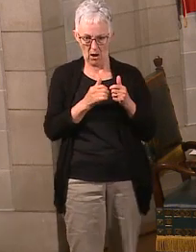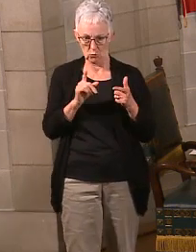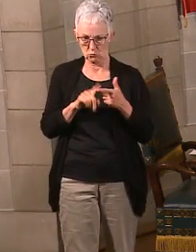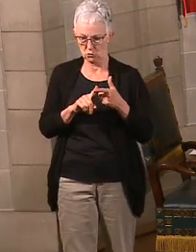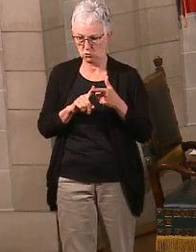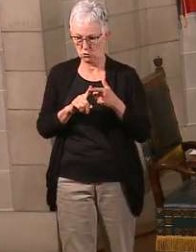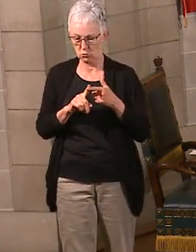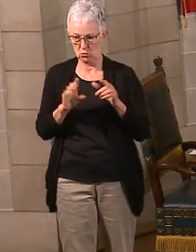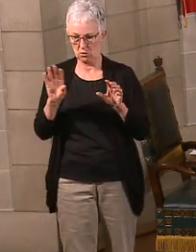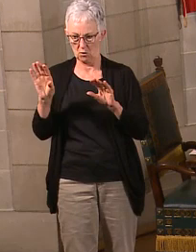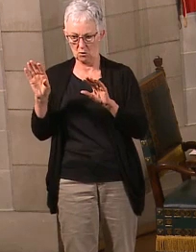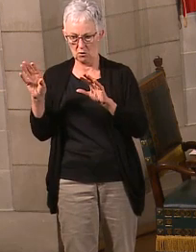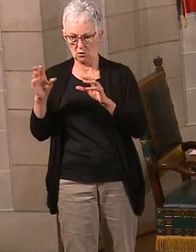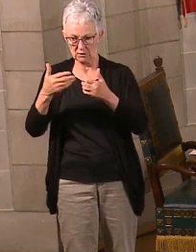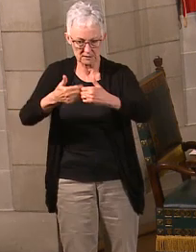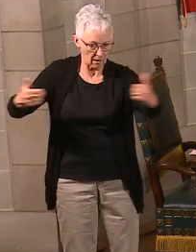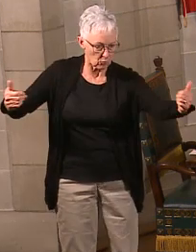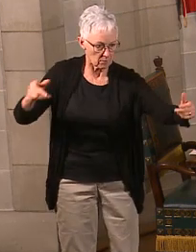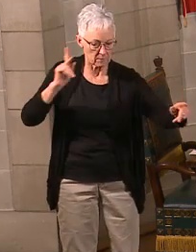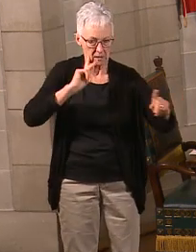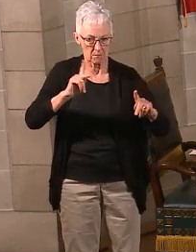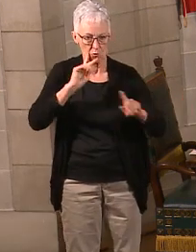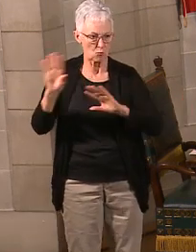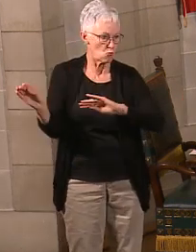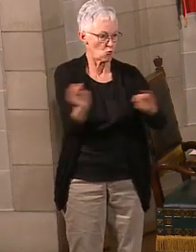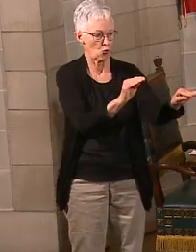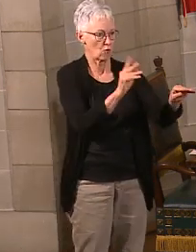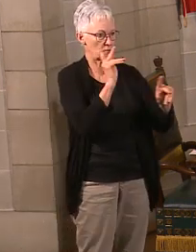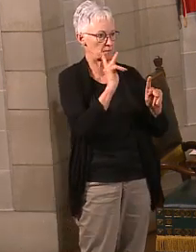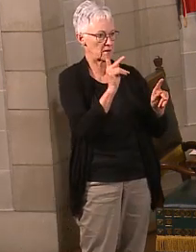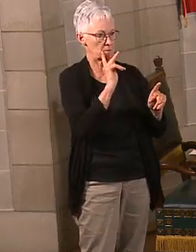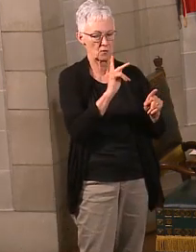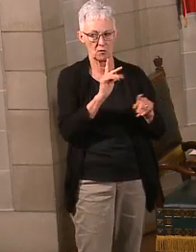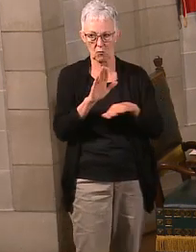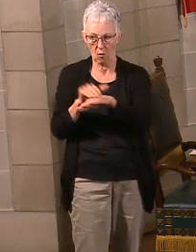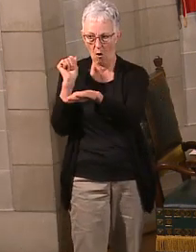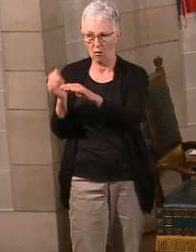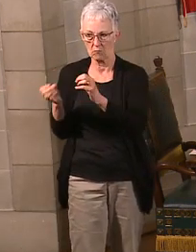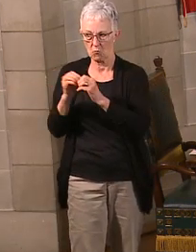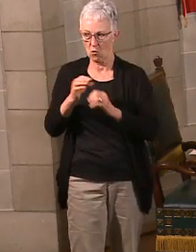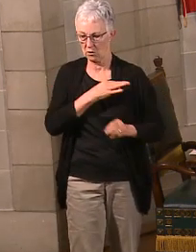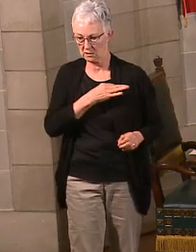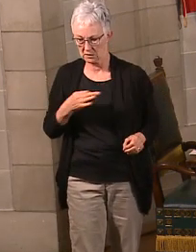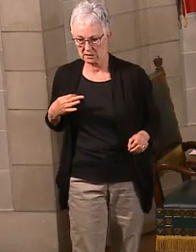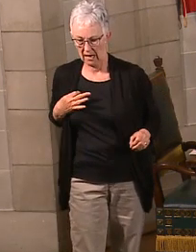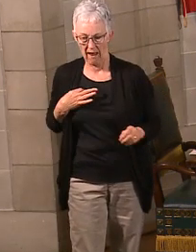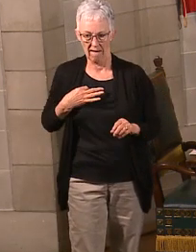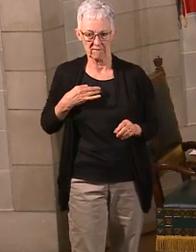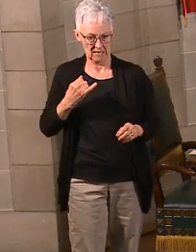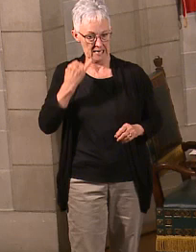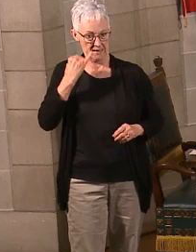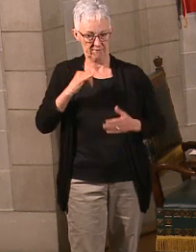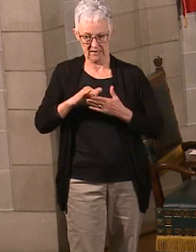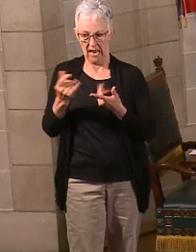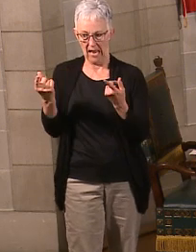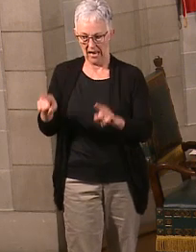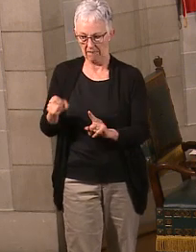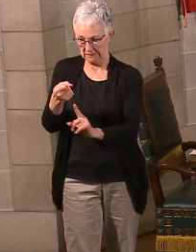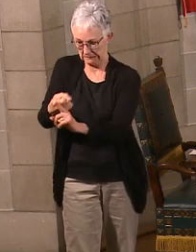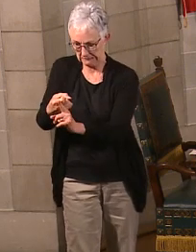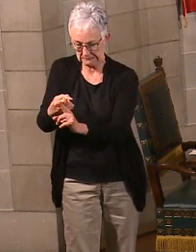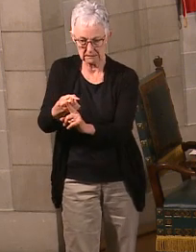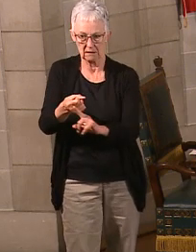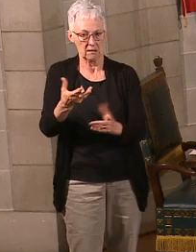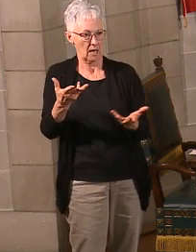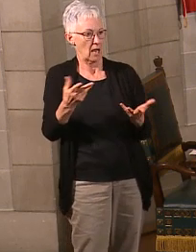people, increase resources, move people, address it as it might develop and unfold. There's just so many